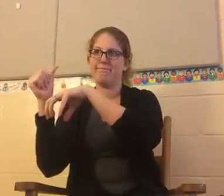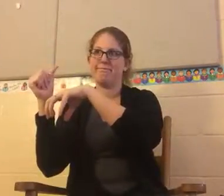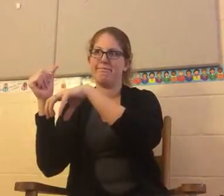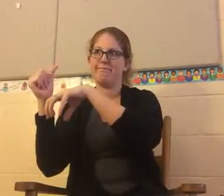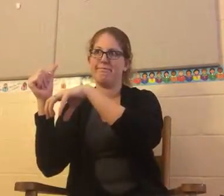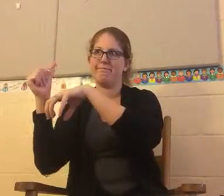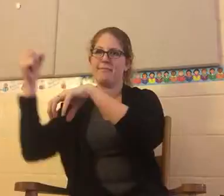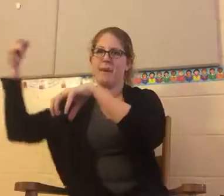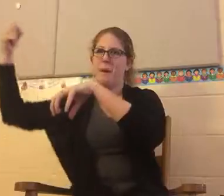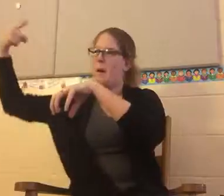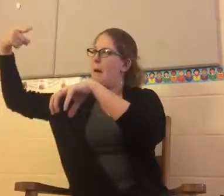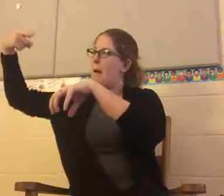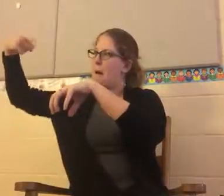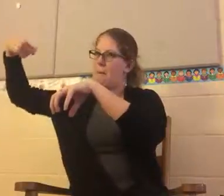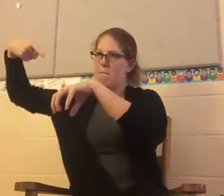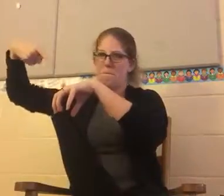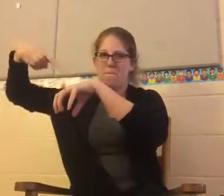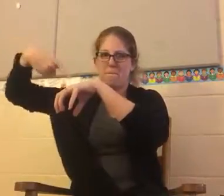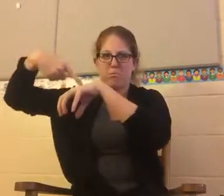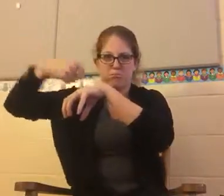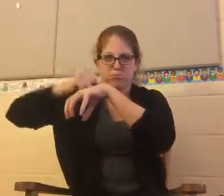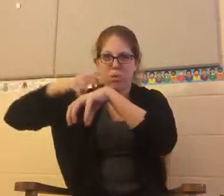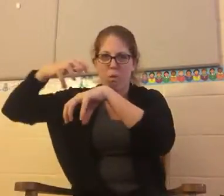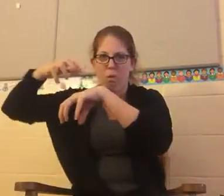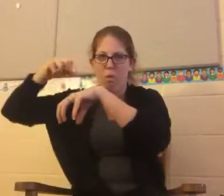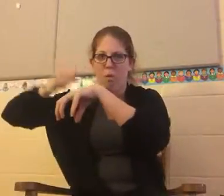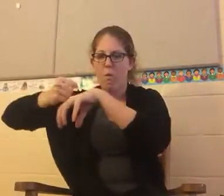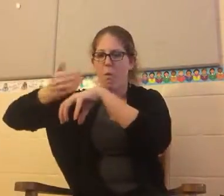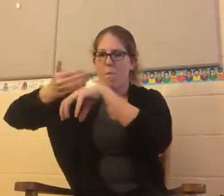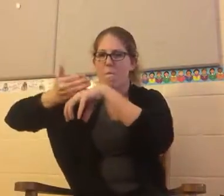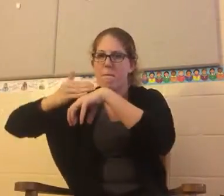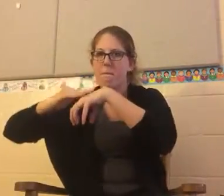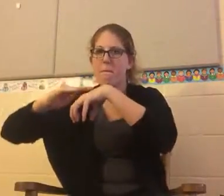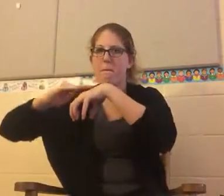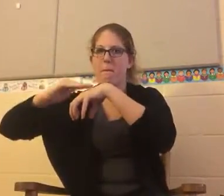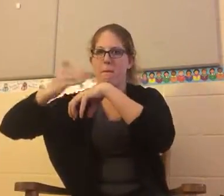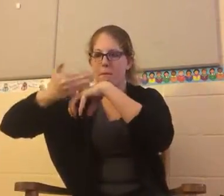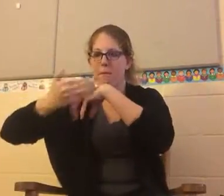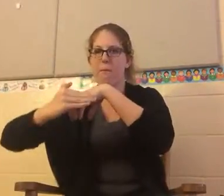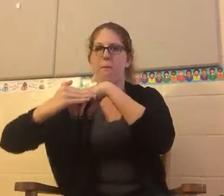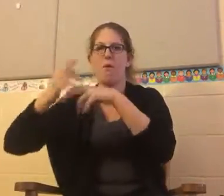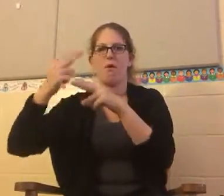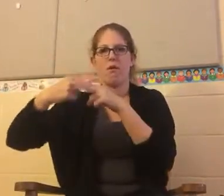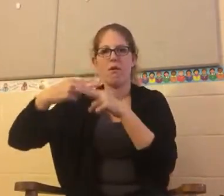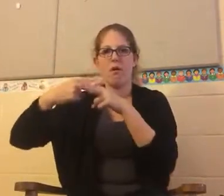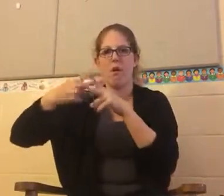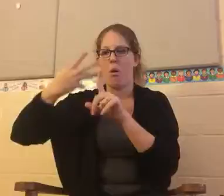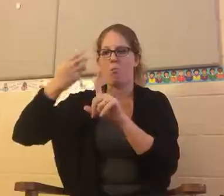They just crash right into the moon's surface and leave what are known as impact craters.